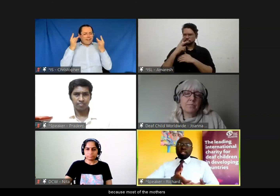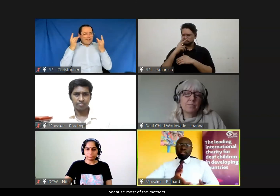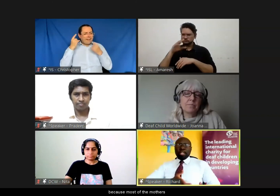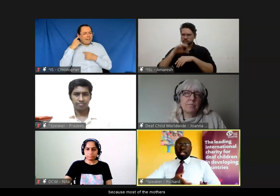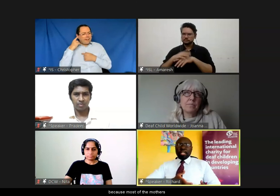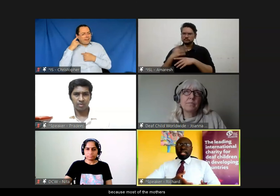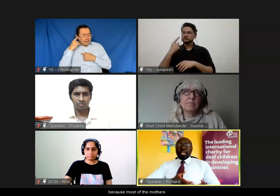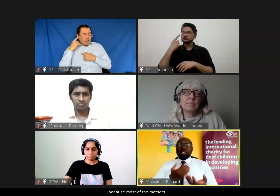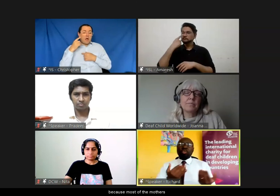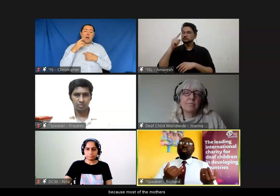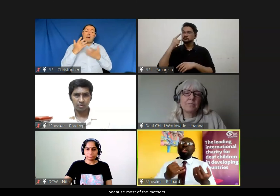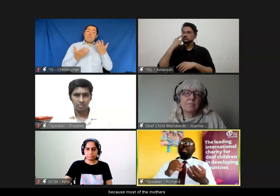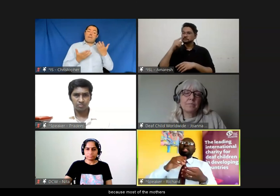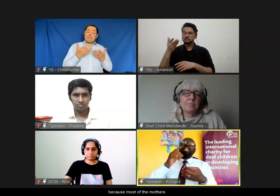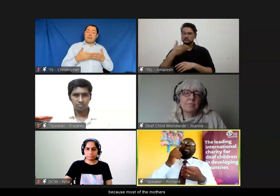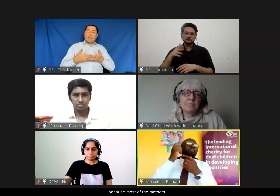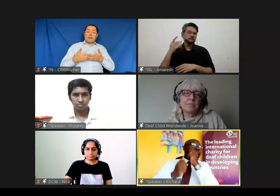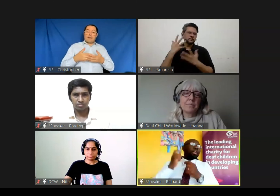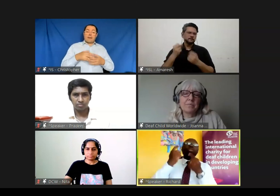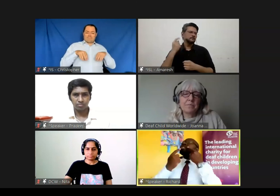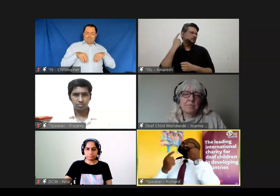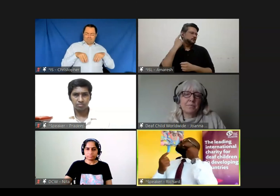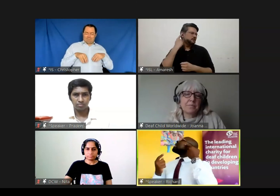mothers, when they were breastfeeding their children,